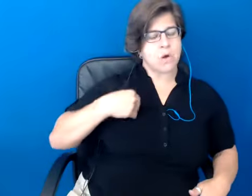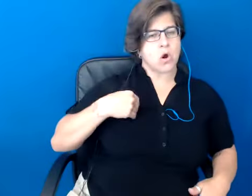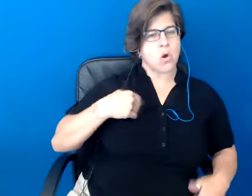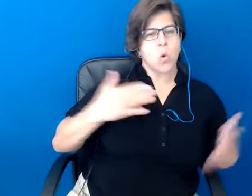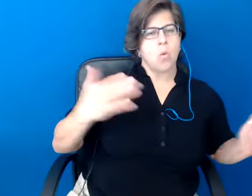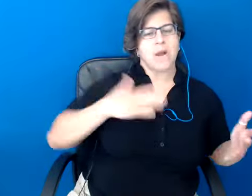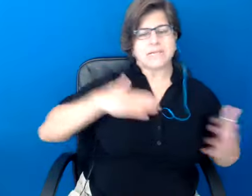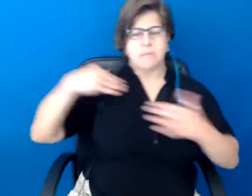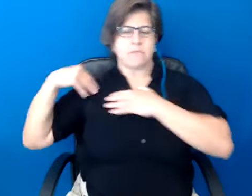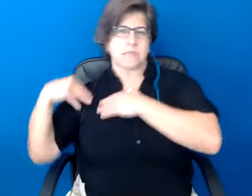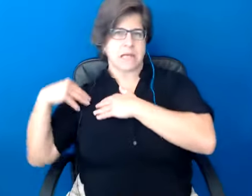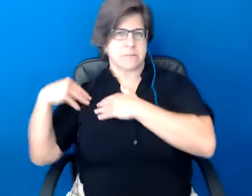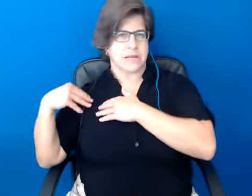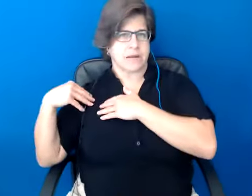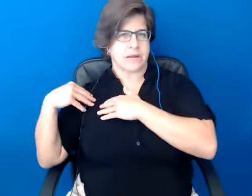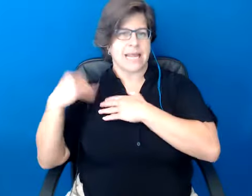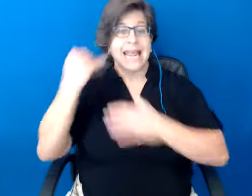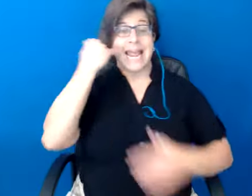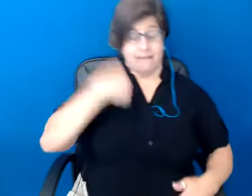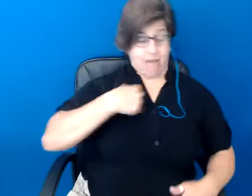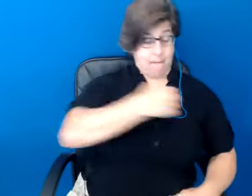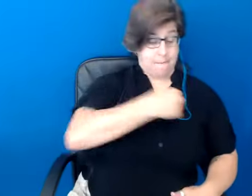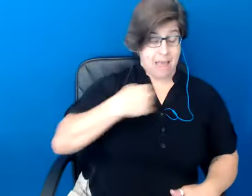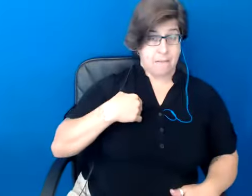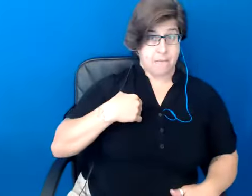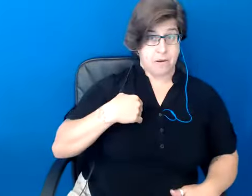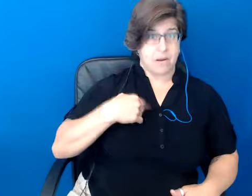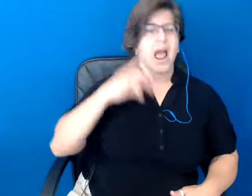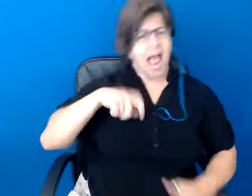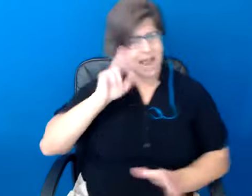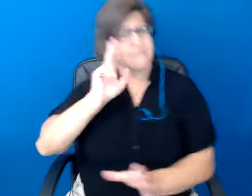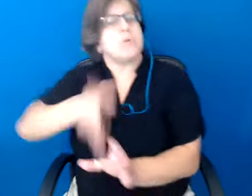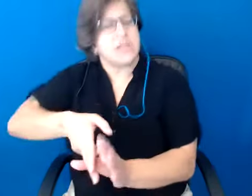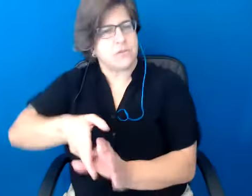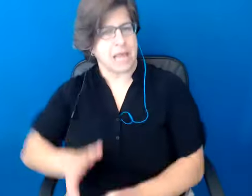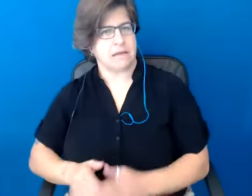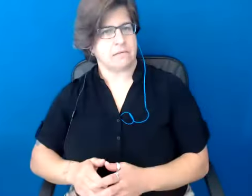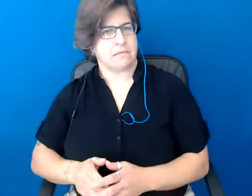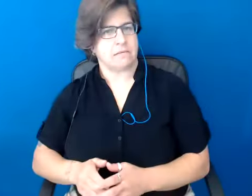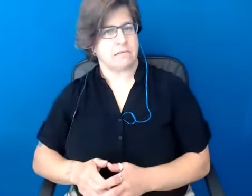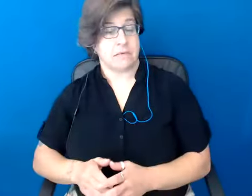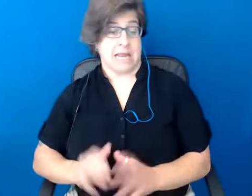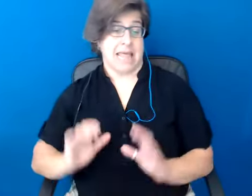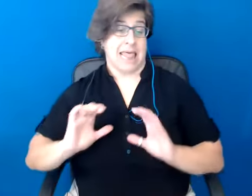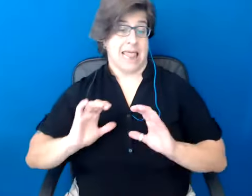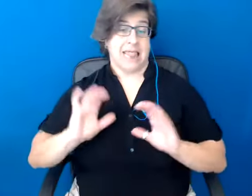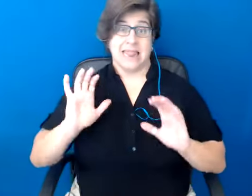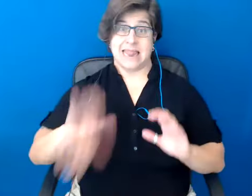So what's my responsibility as a member of Alcoholics Anonymous? If I'm a member of something, then I have